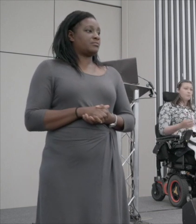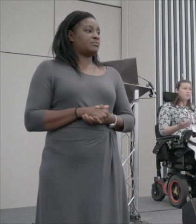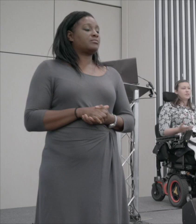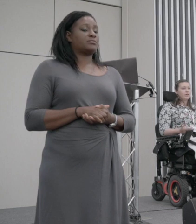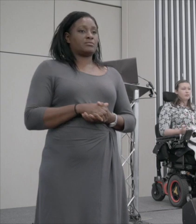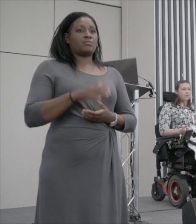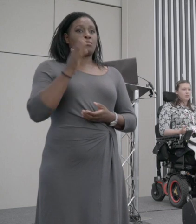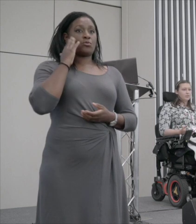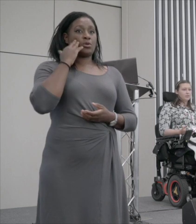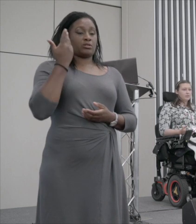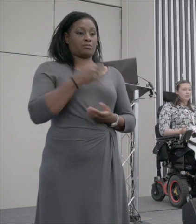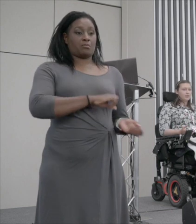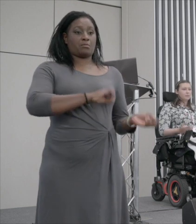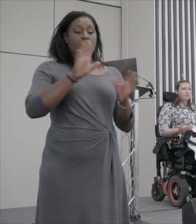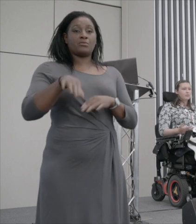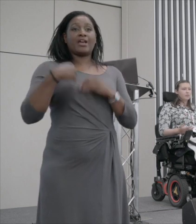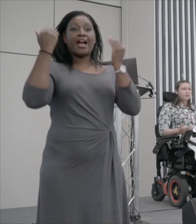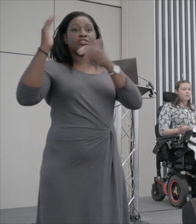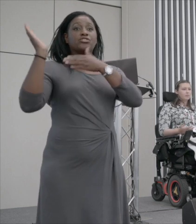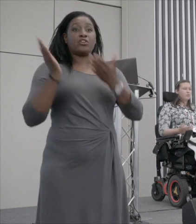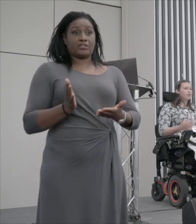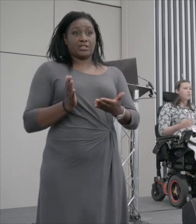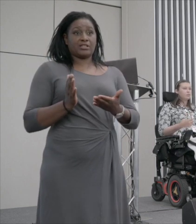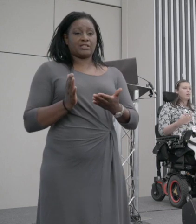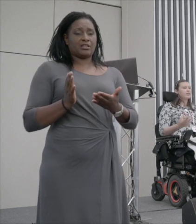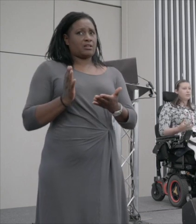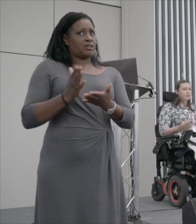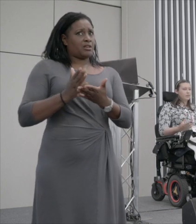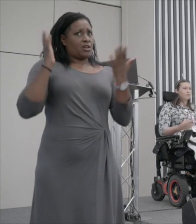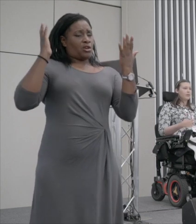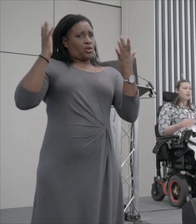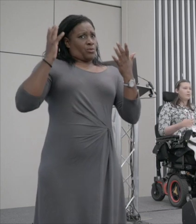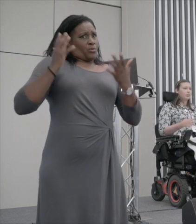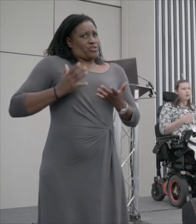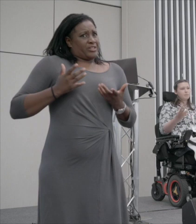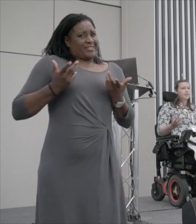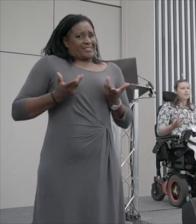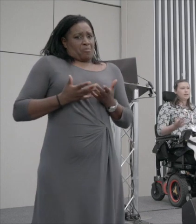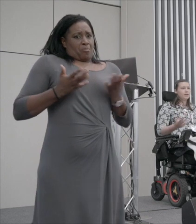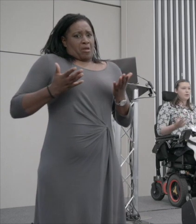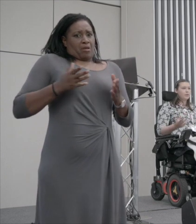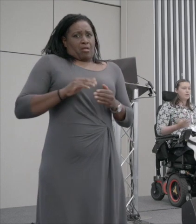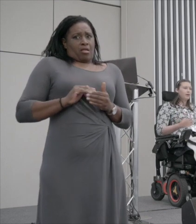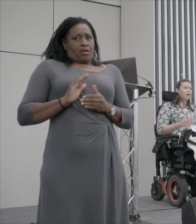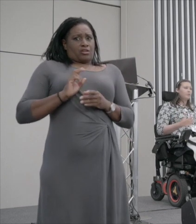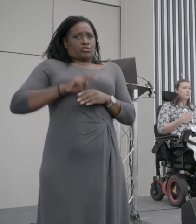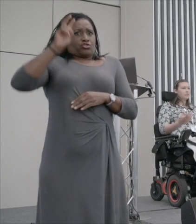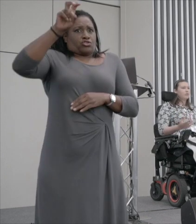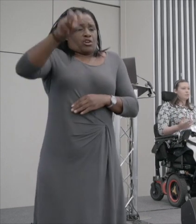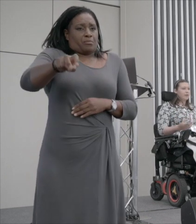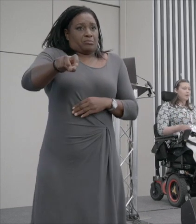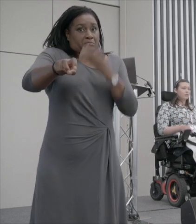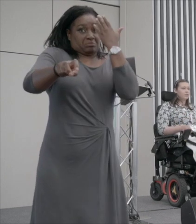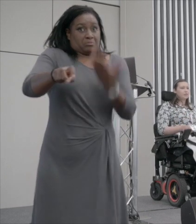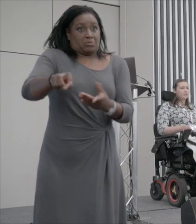when I moved into adult services, it was really not a transition, it was like a big jump into the unknown. I was